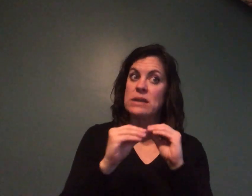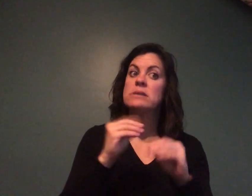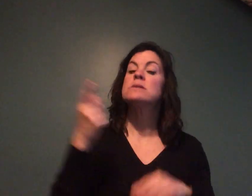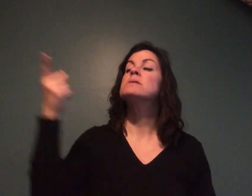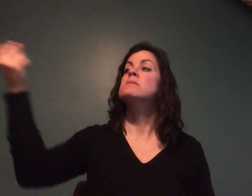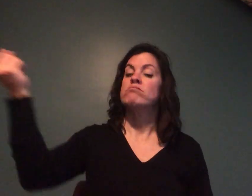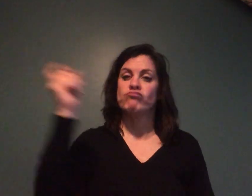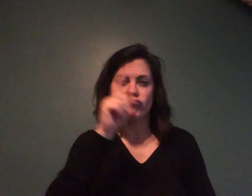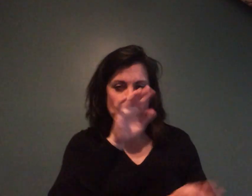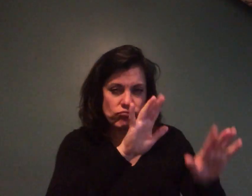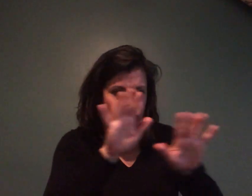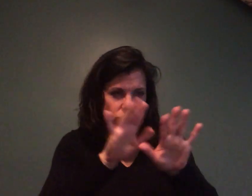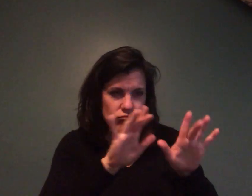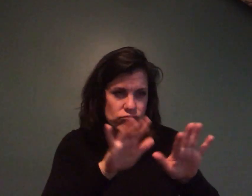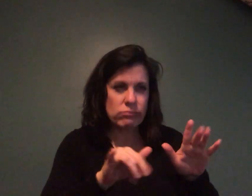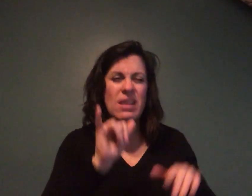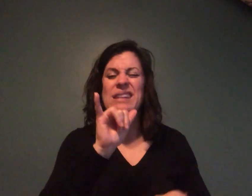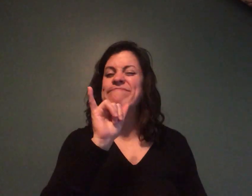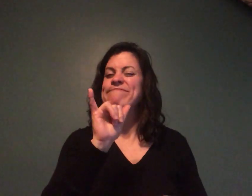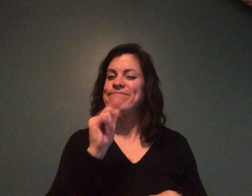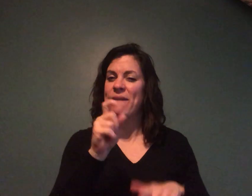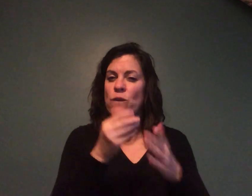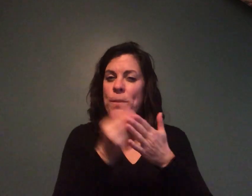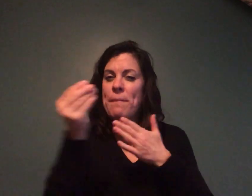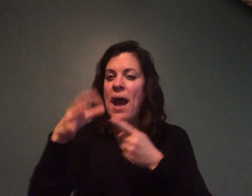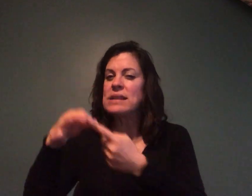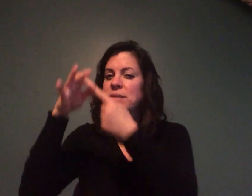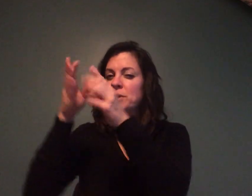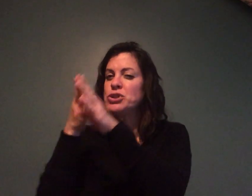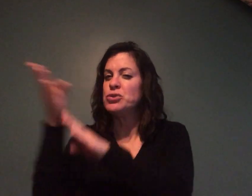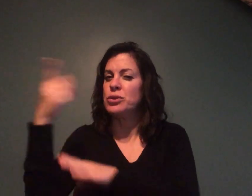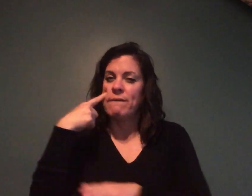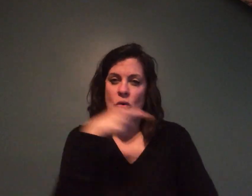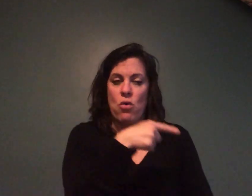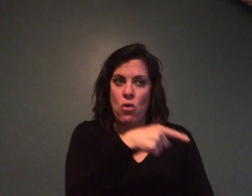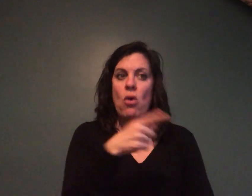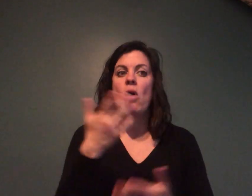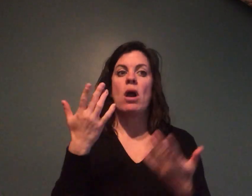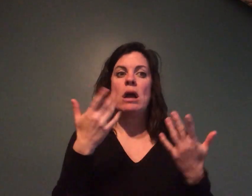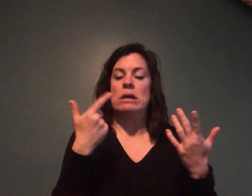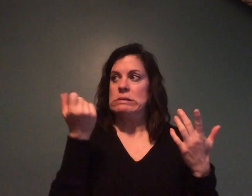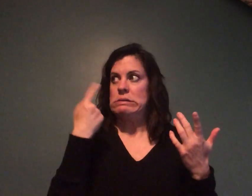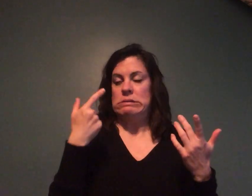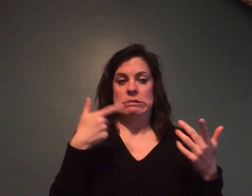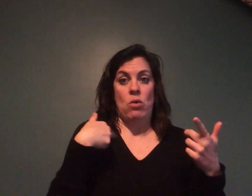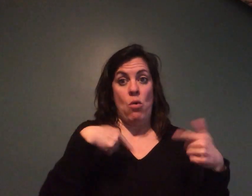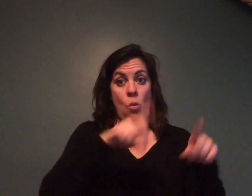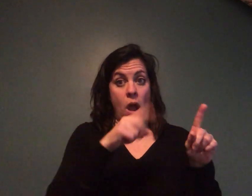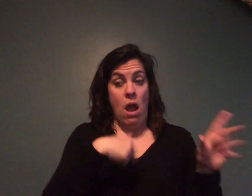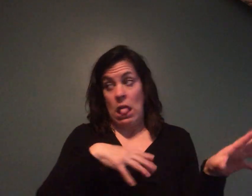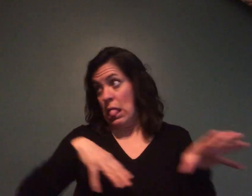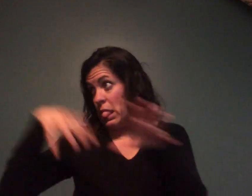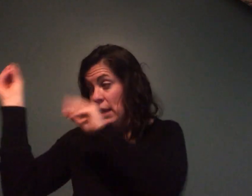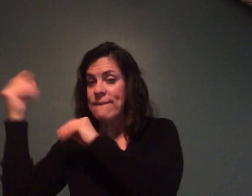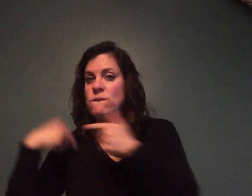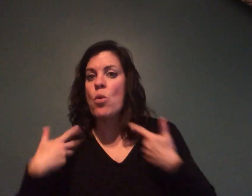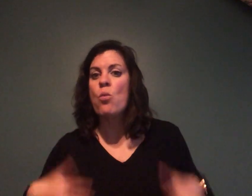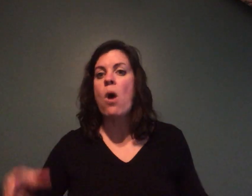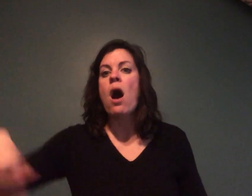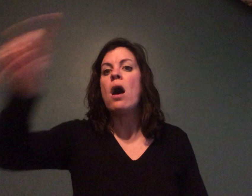want anybody turning that air conditioner on because he's got it apart, correct? So if he was to put the plug in